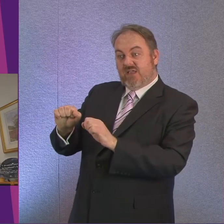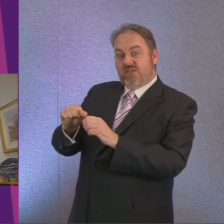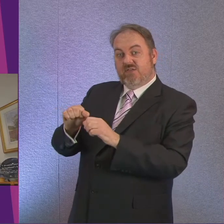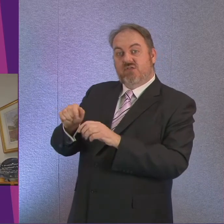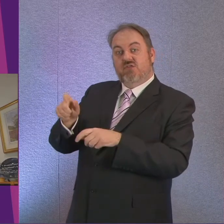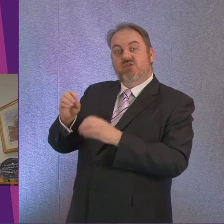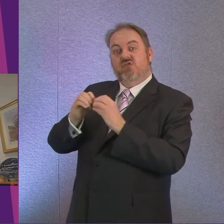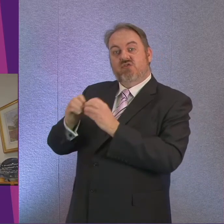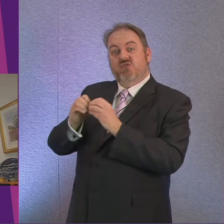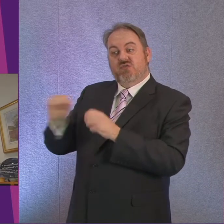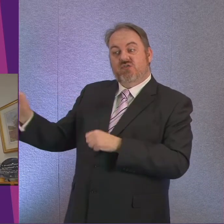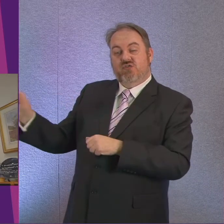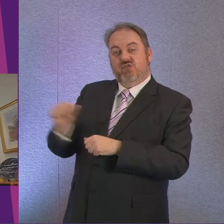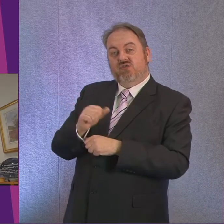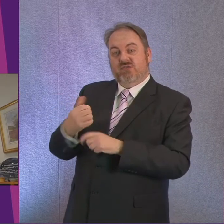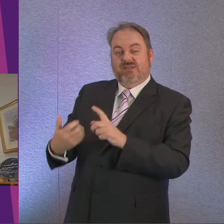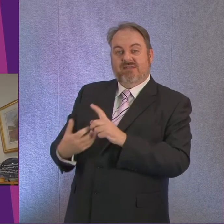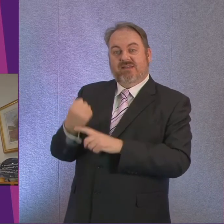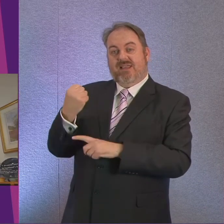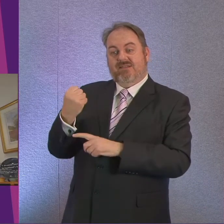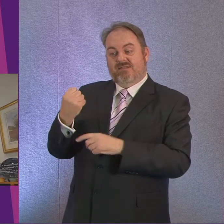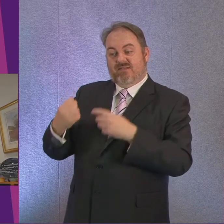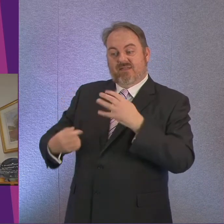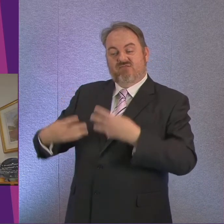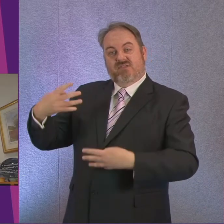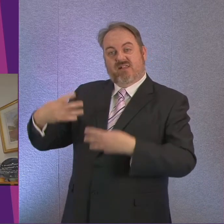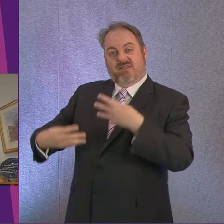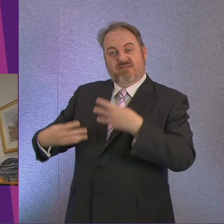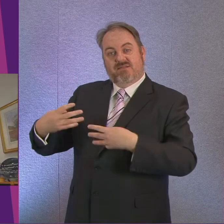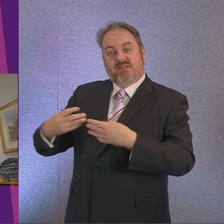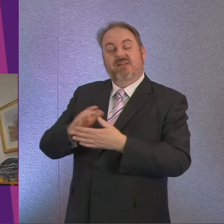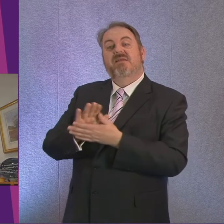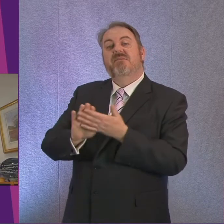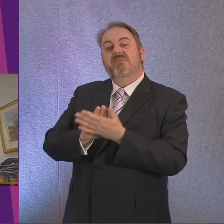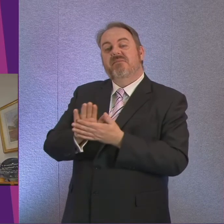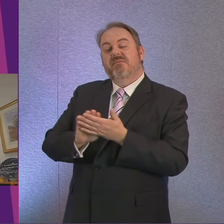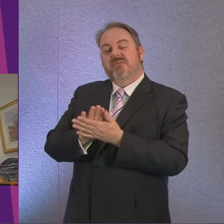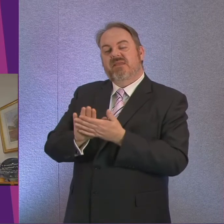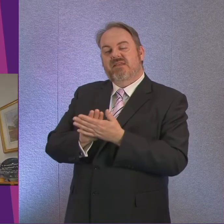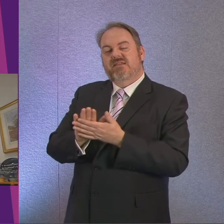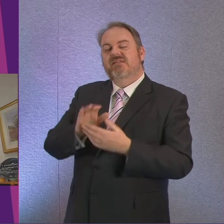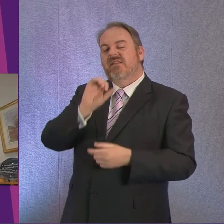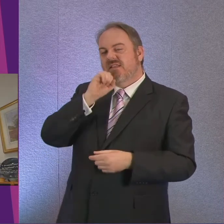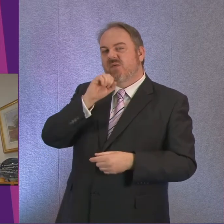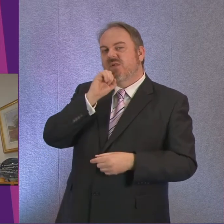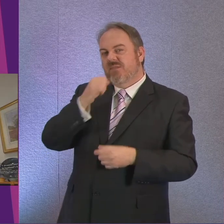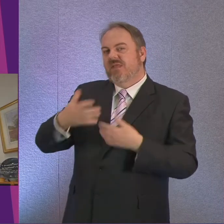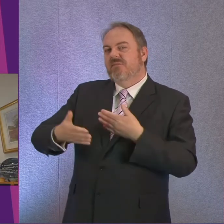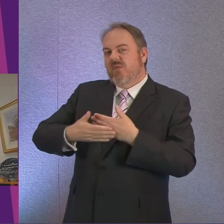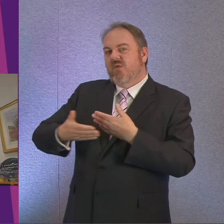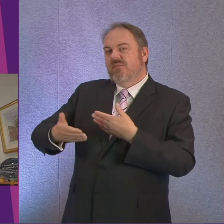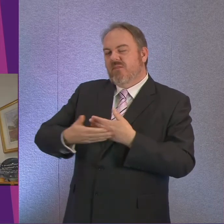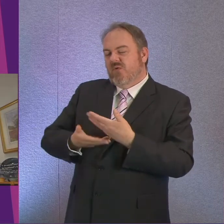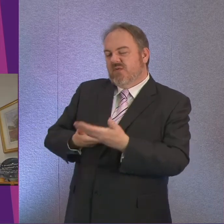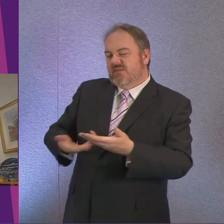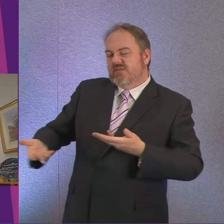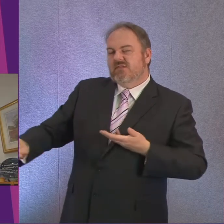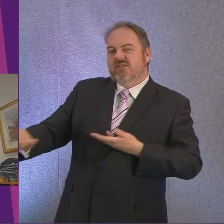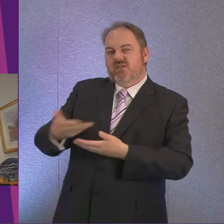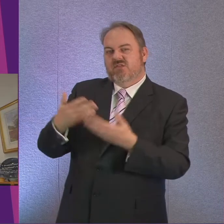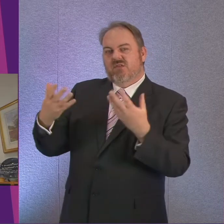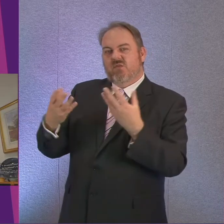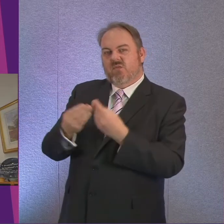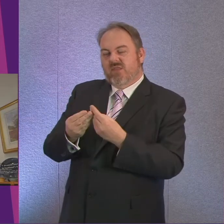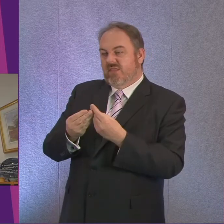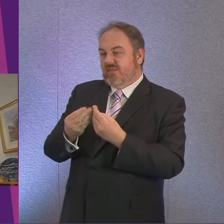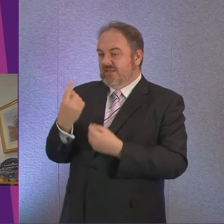them in the identification of grades, and that will inevitably involve a great deal of dialogue and discussion within individual